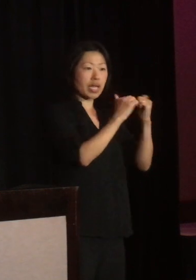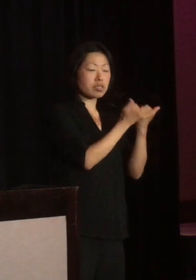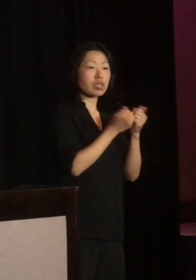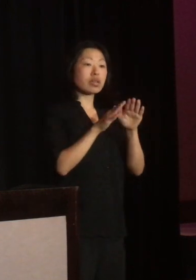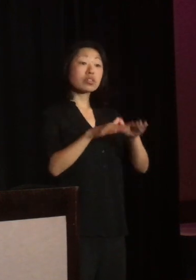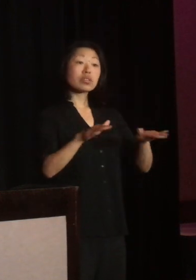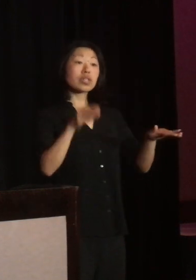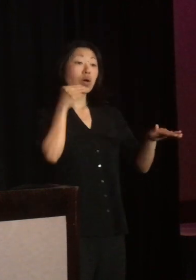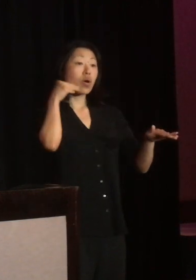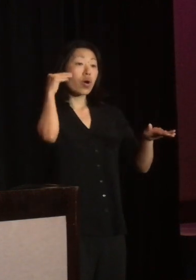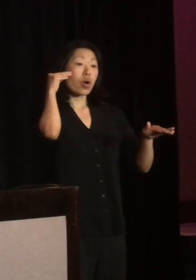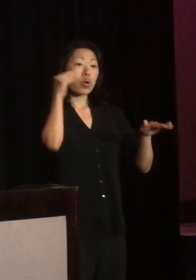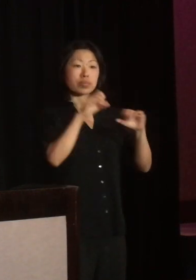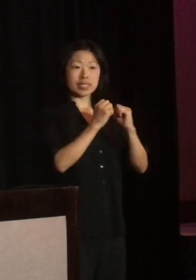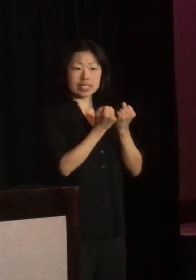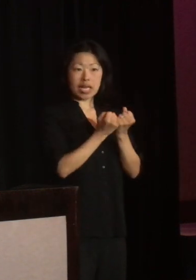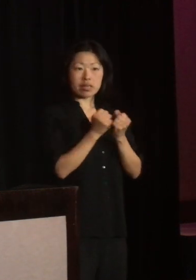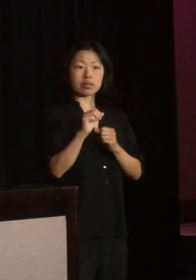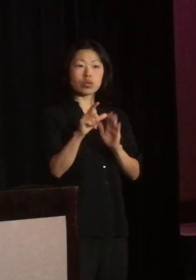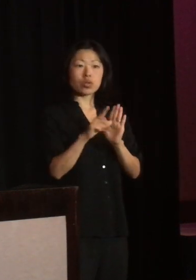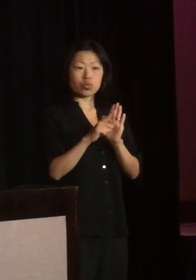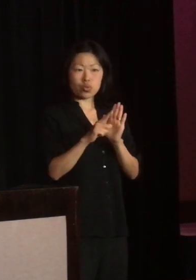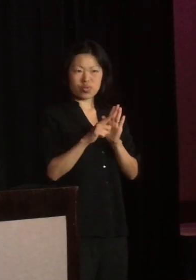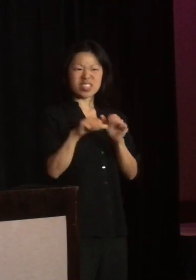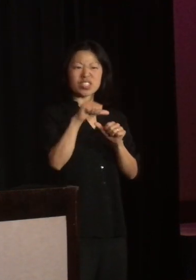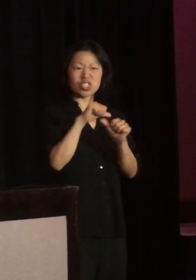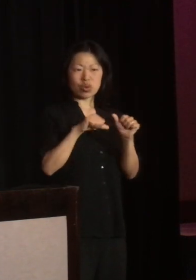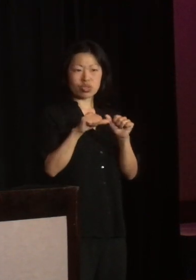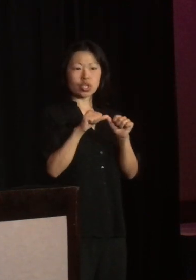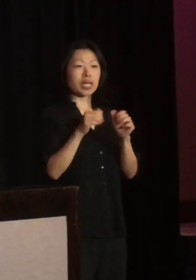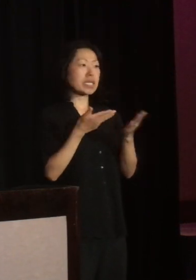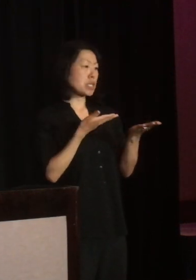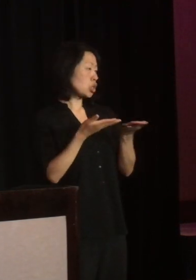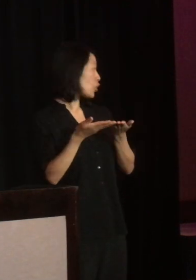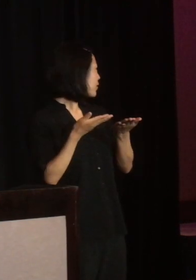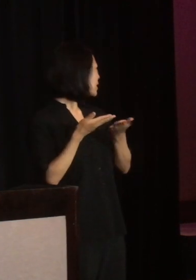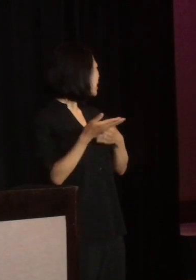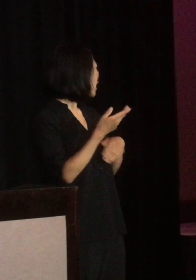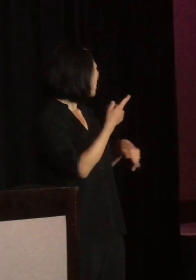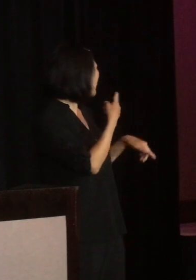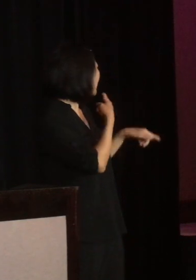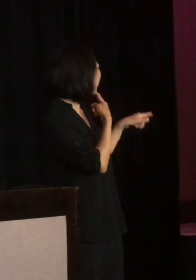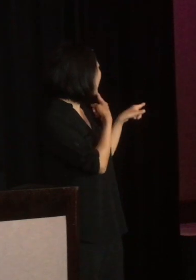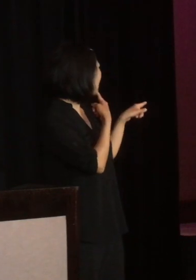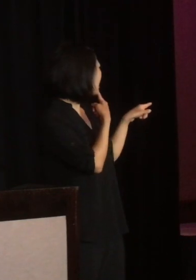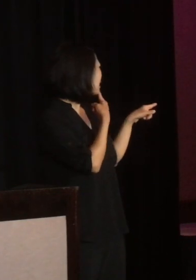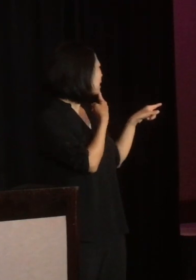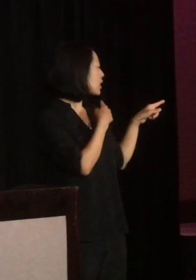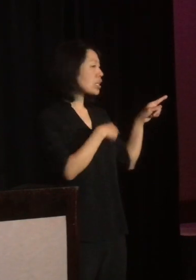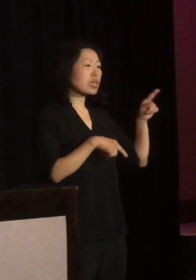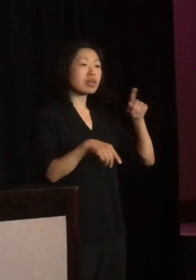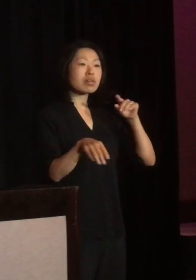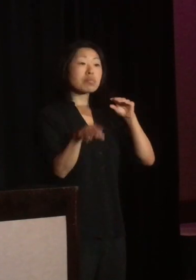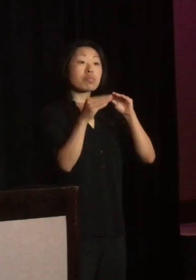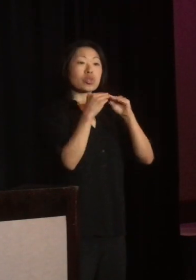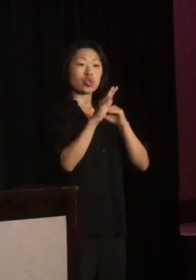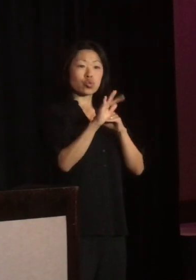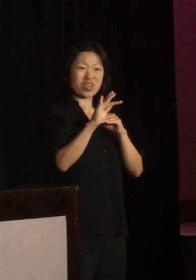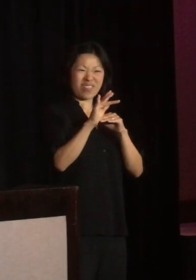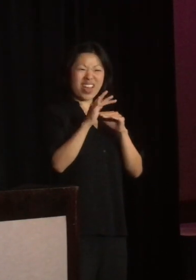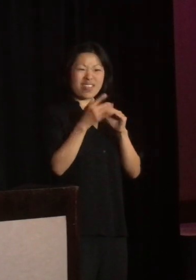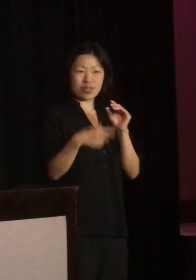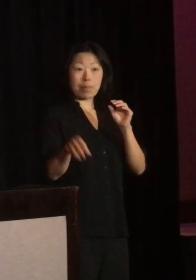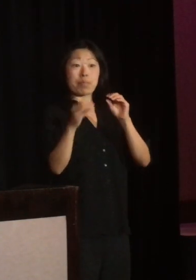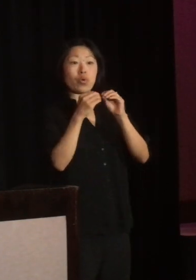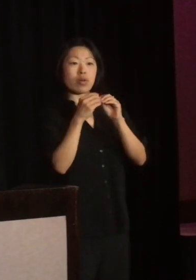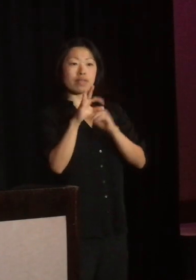and Lutheran Social Services, as well as MinAdopt, and at least 25 plus Facebook groups that